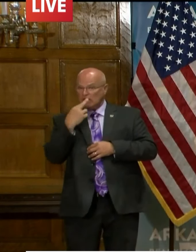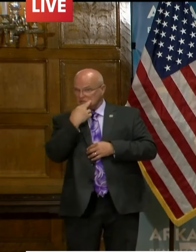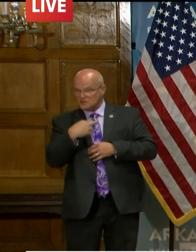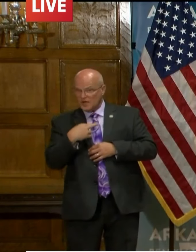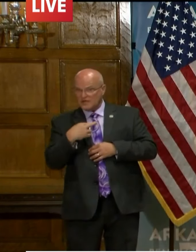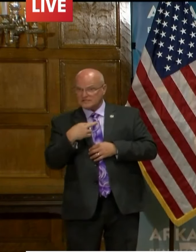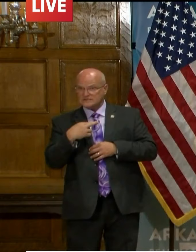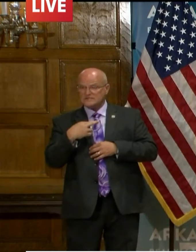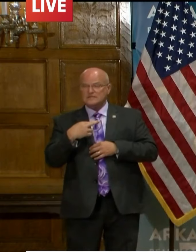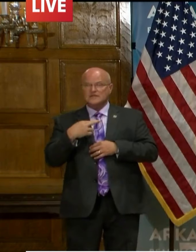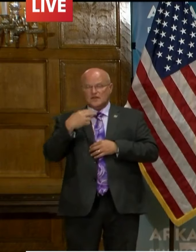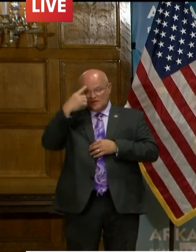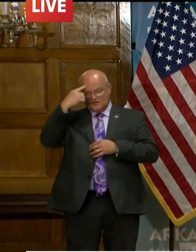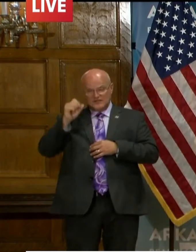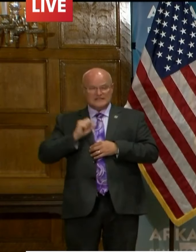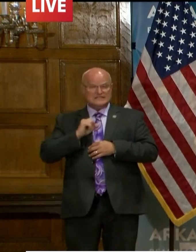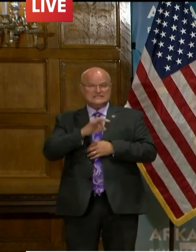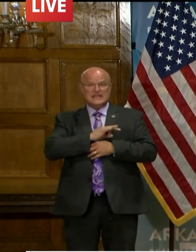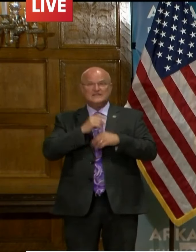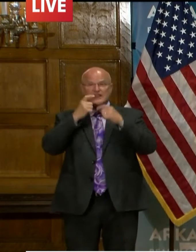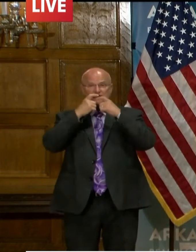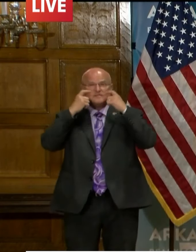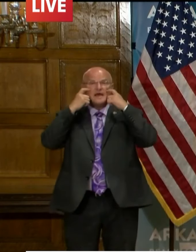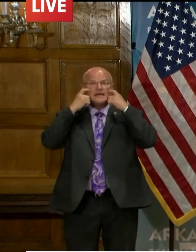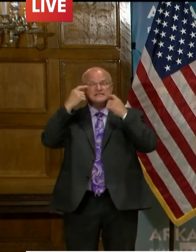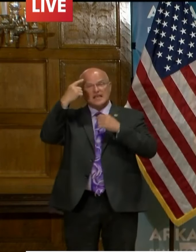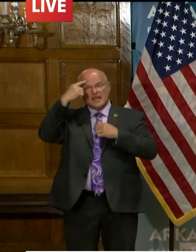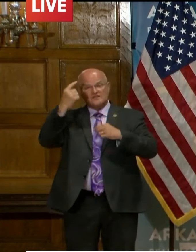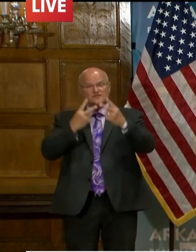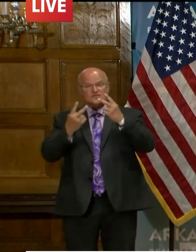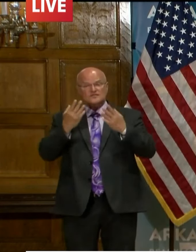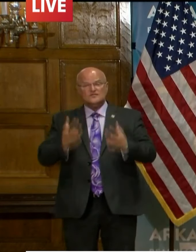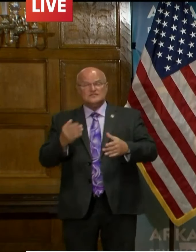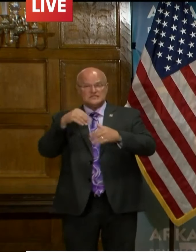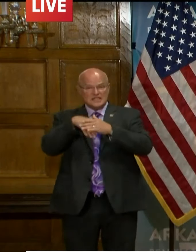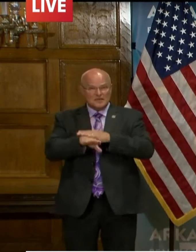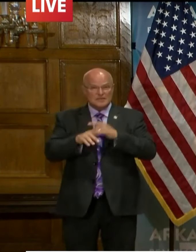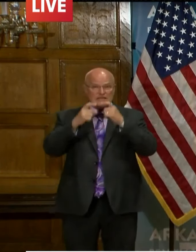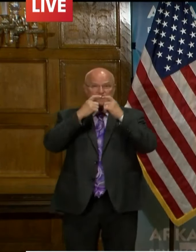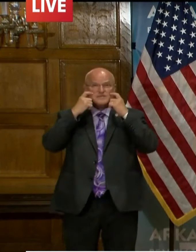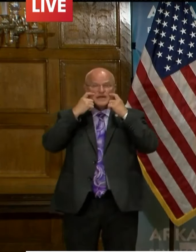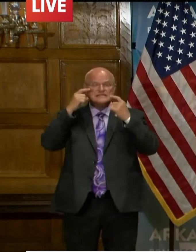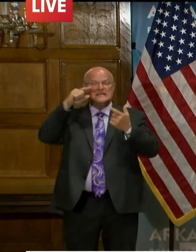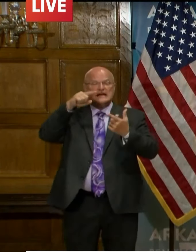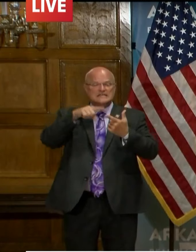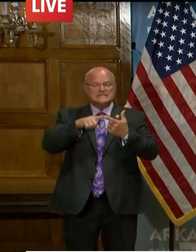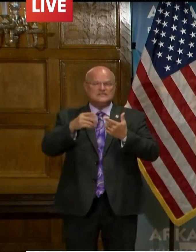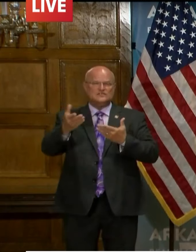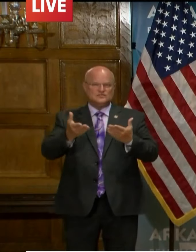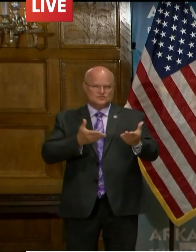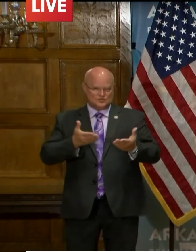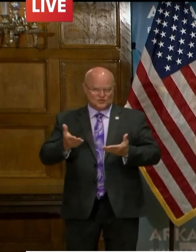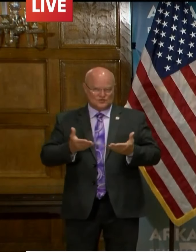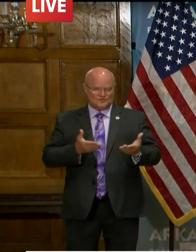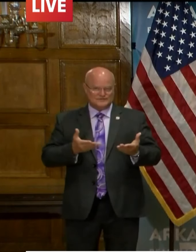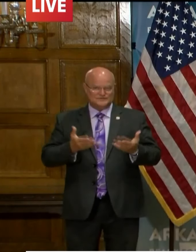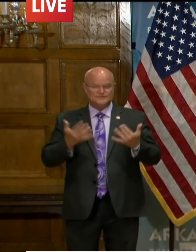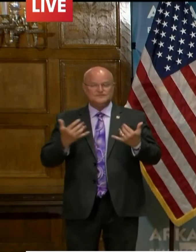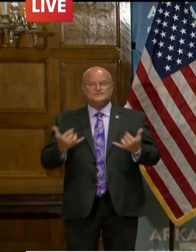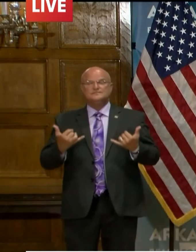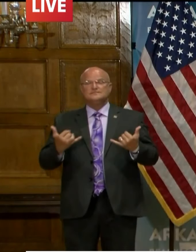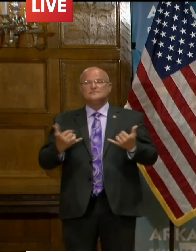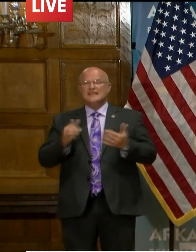restaurants for the staff to wear masks and for guests they come in to wear a mask until they are served.